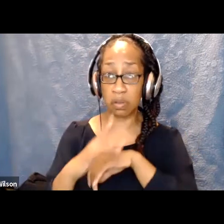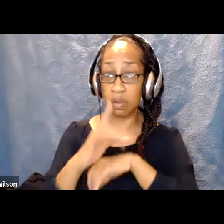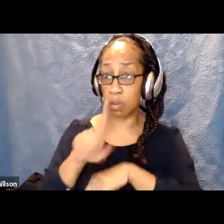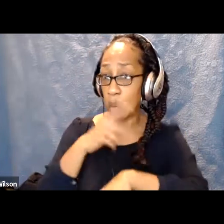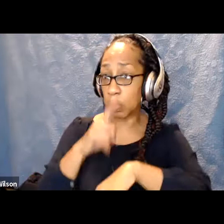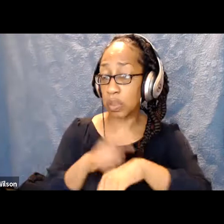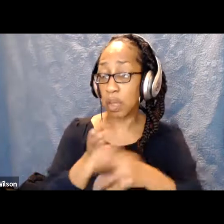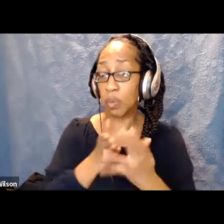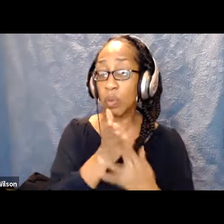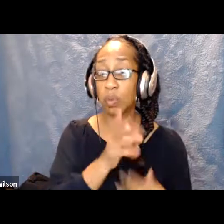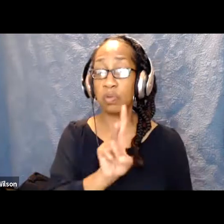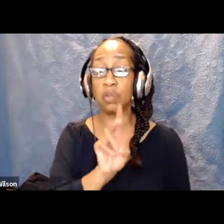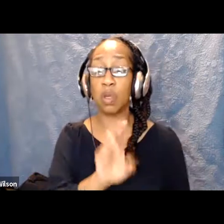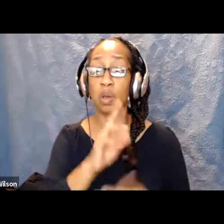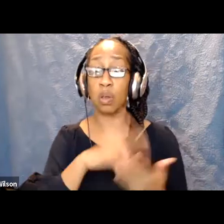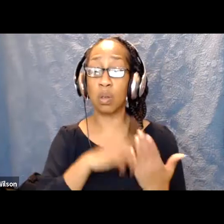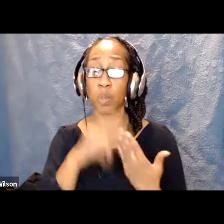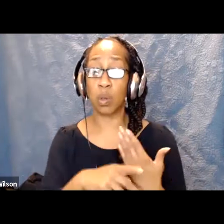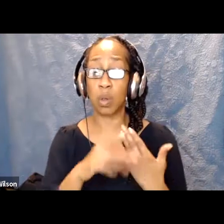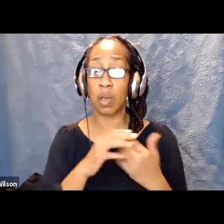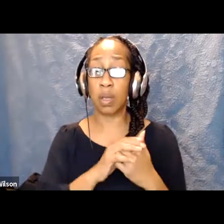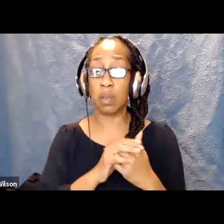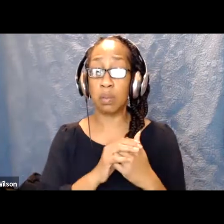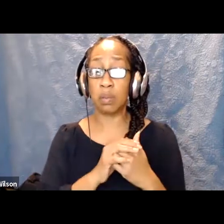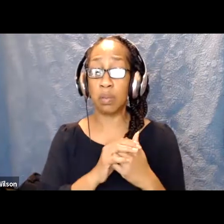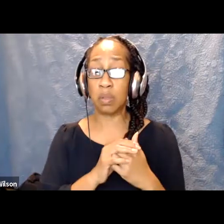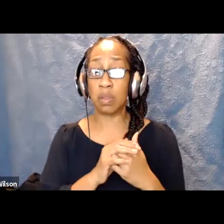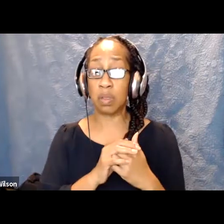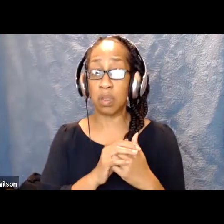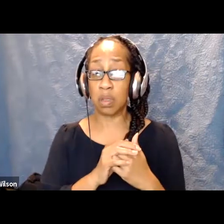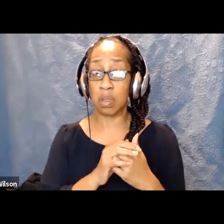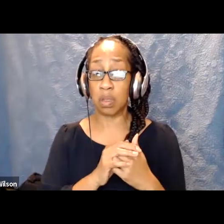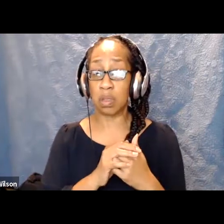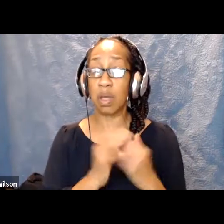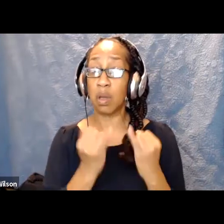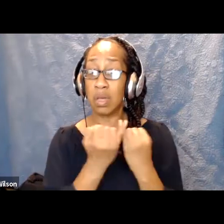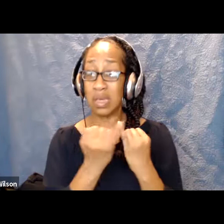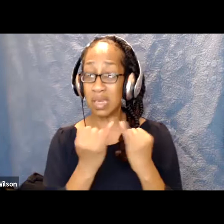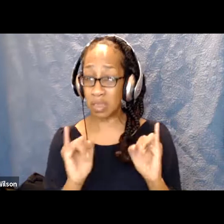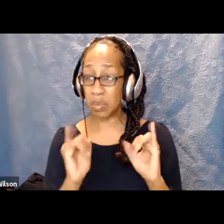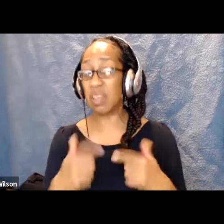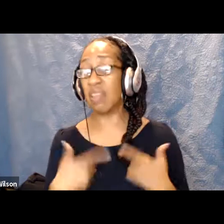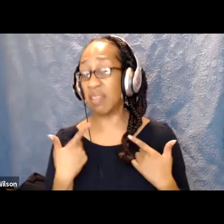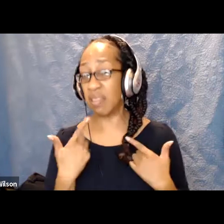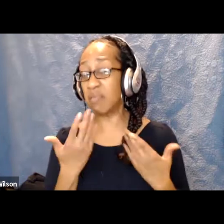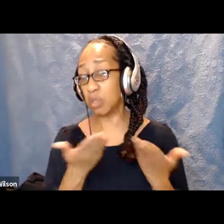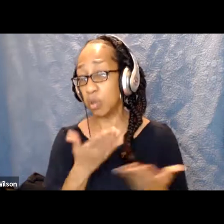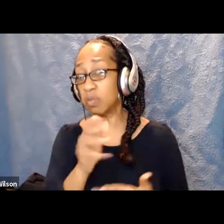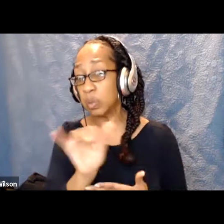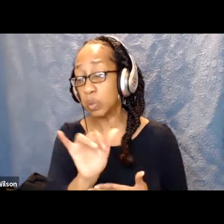VR program are by their very nature independent living services.